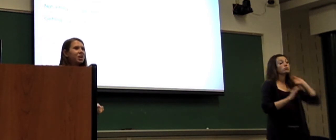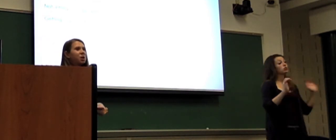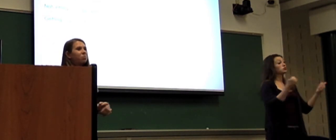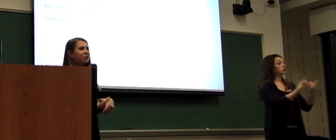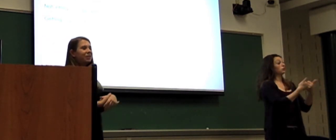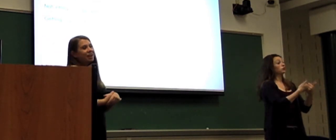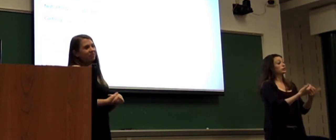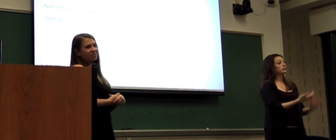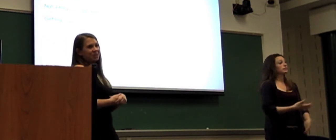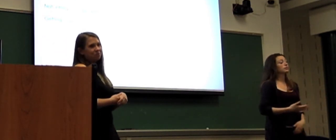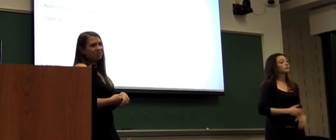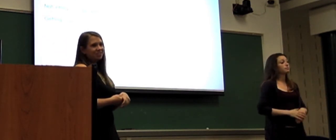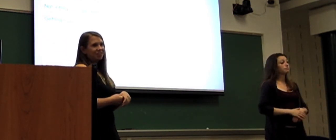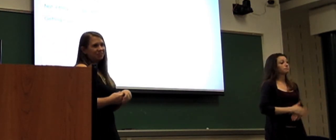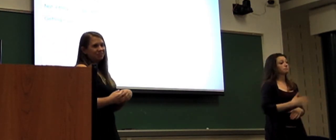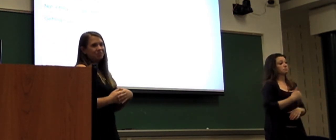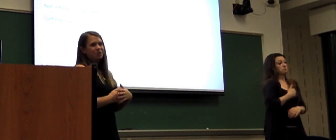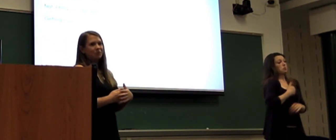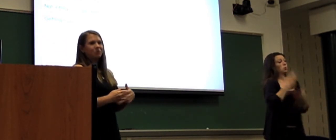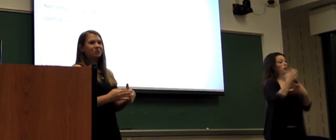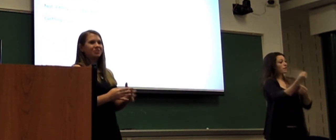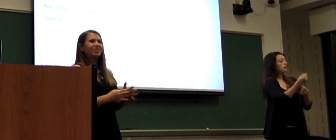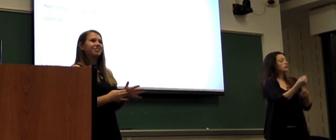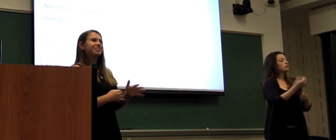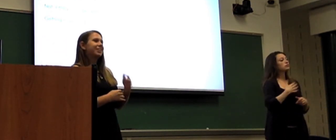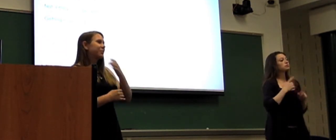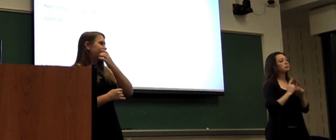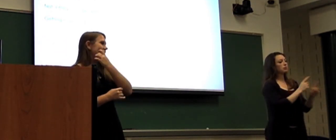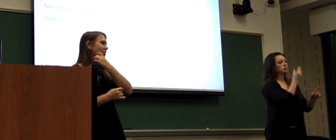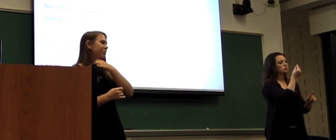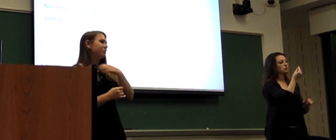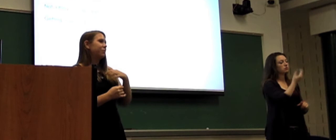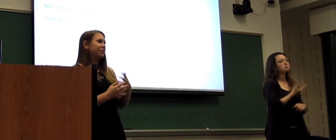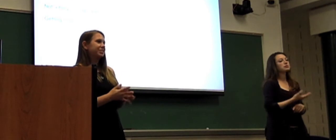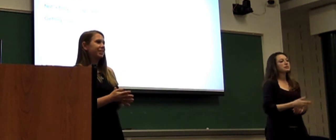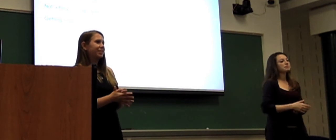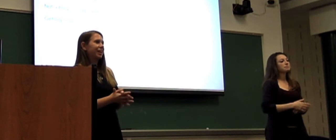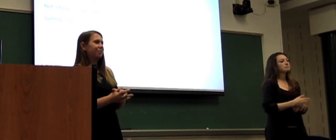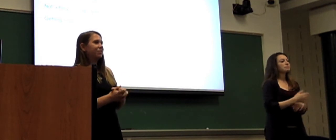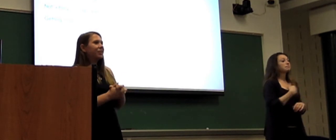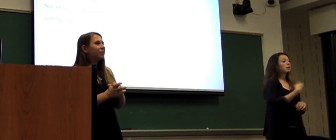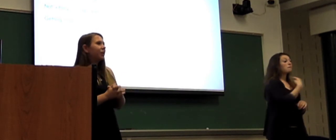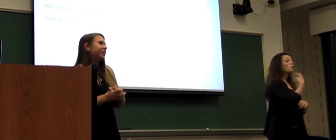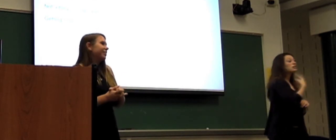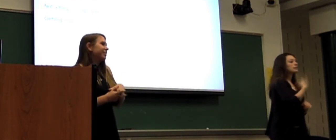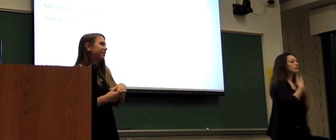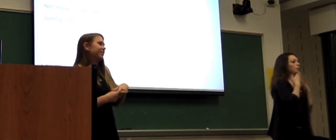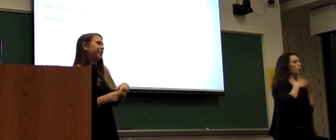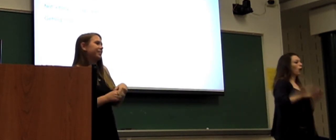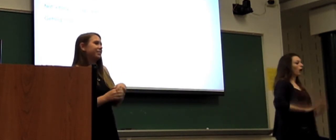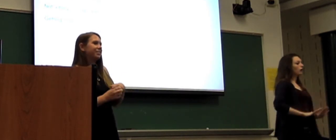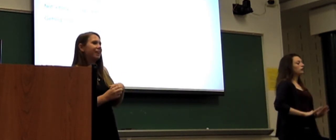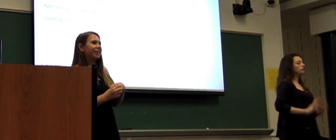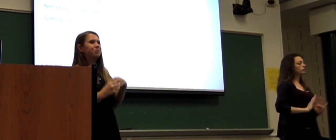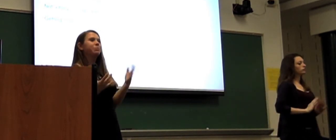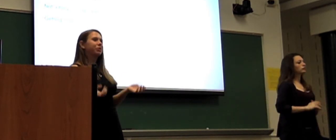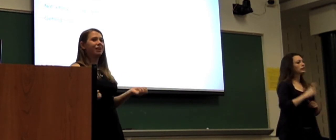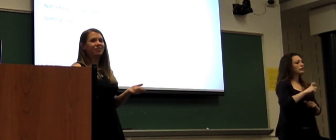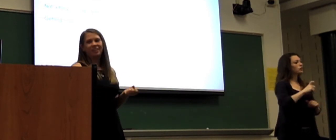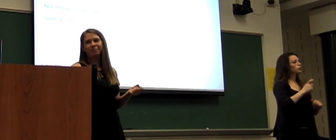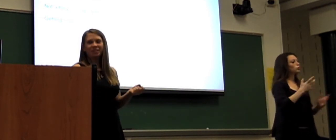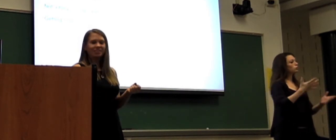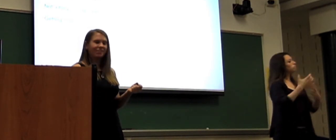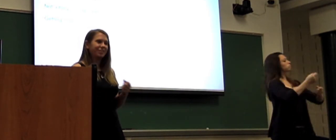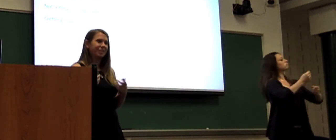Challenges, being confident in myself. My mentor says that when I am voicing, I am very quiet and that I need to be